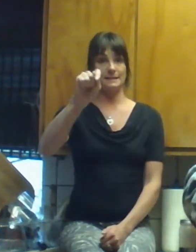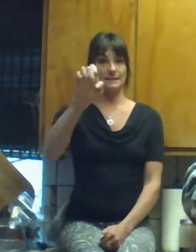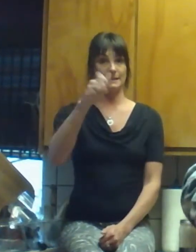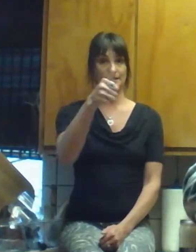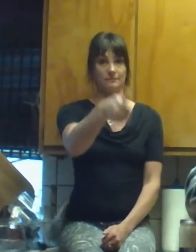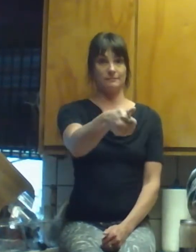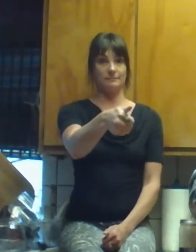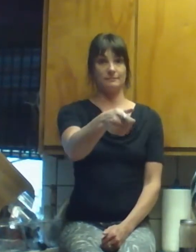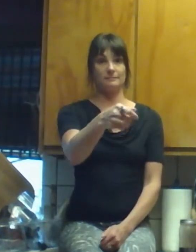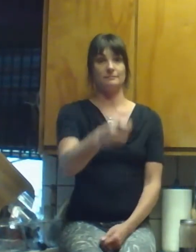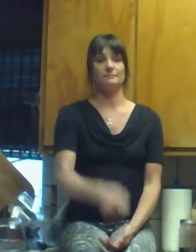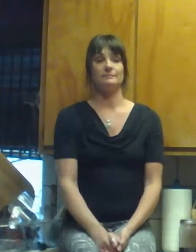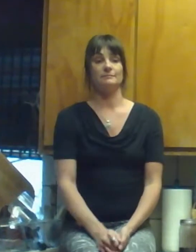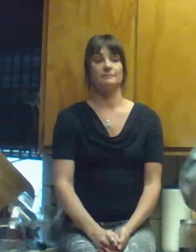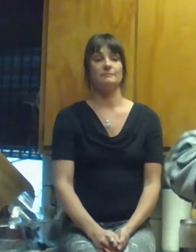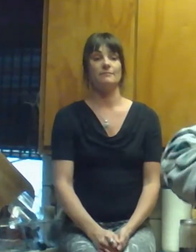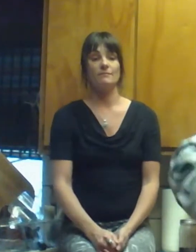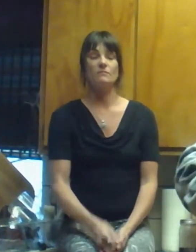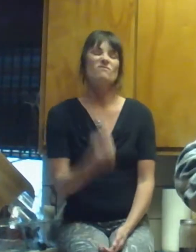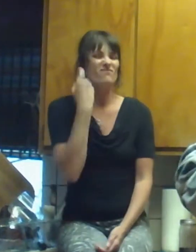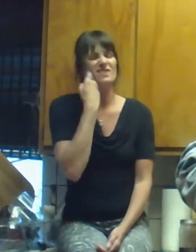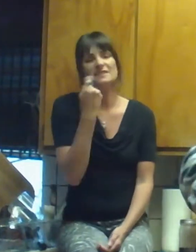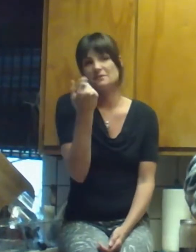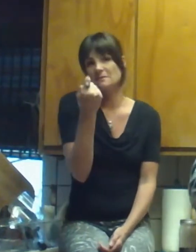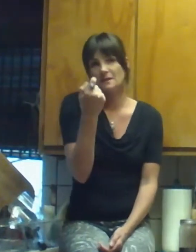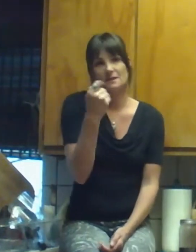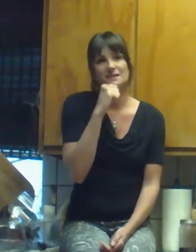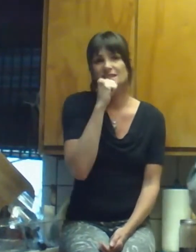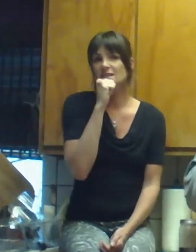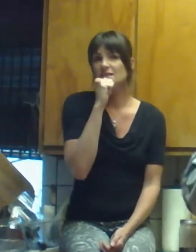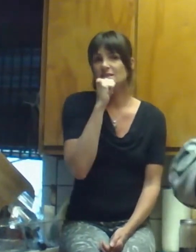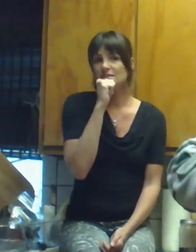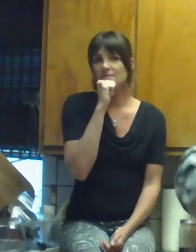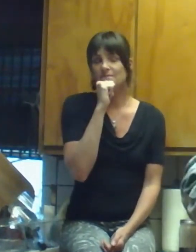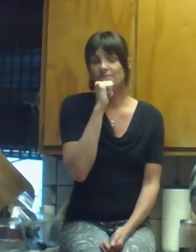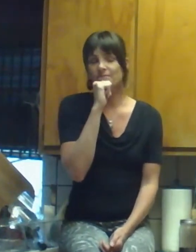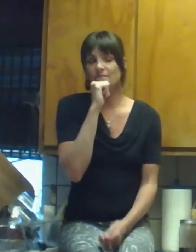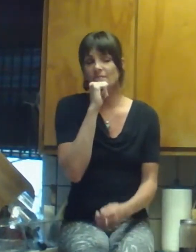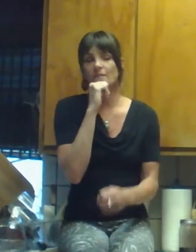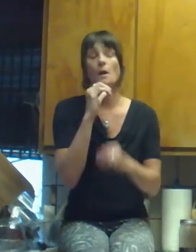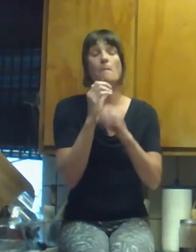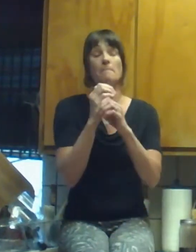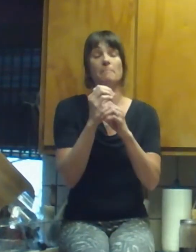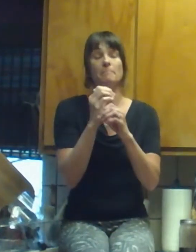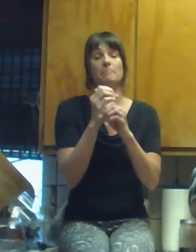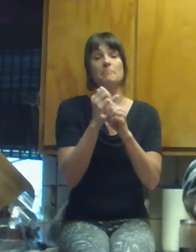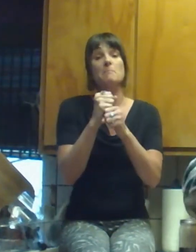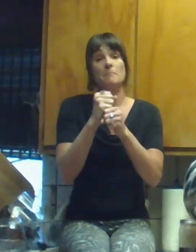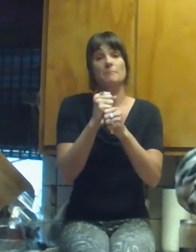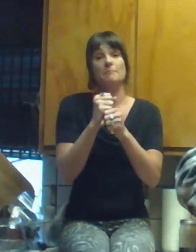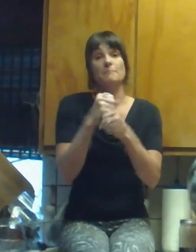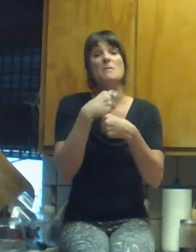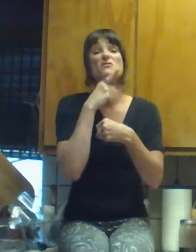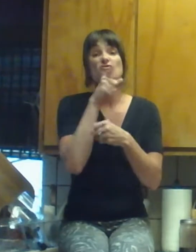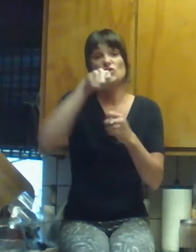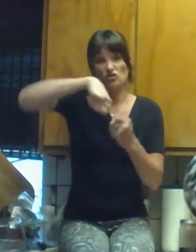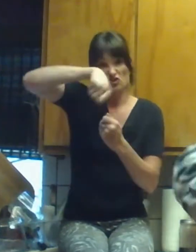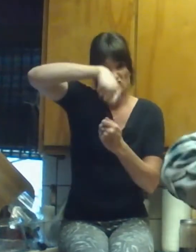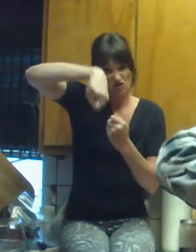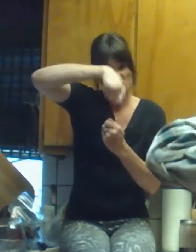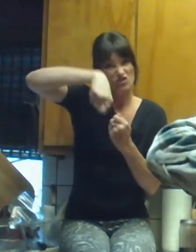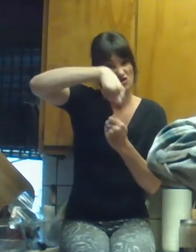Alright. That's just a little bit. Not too much. Make sure it's good and stirred up. Real good.